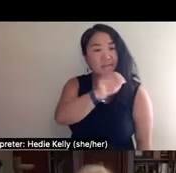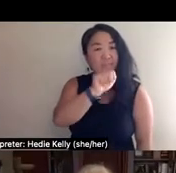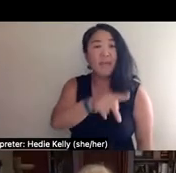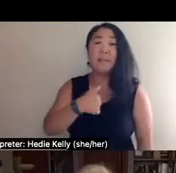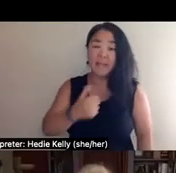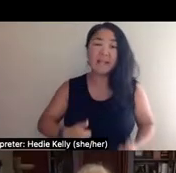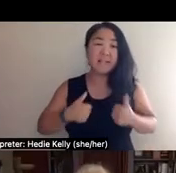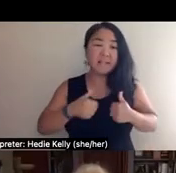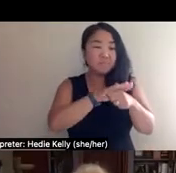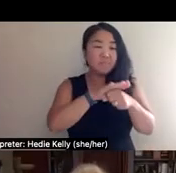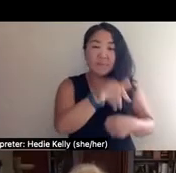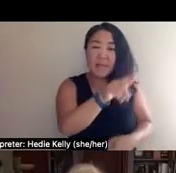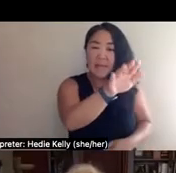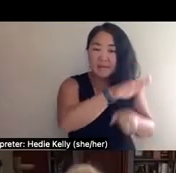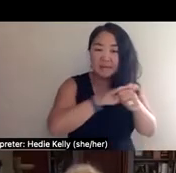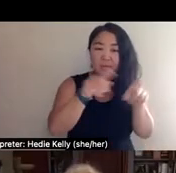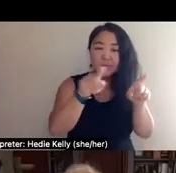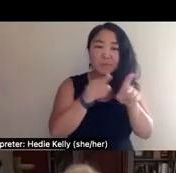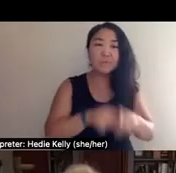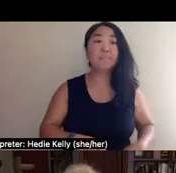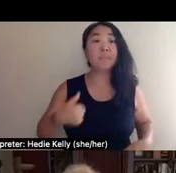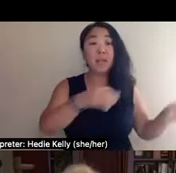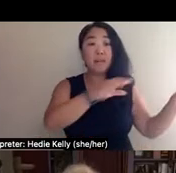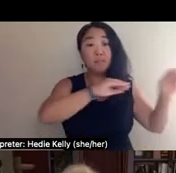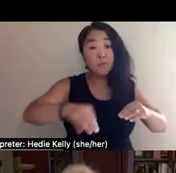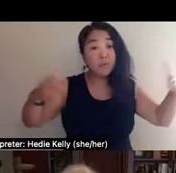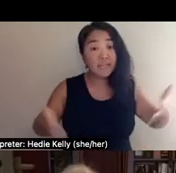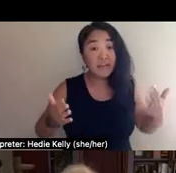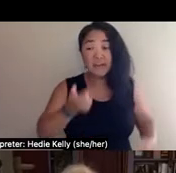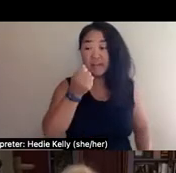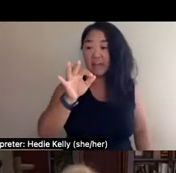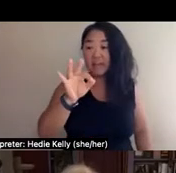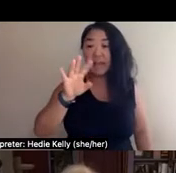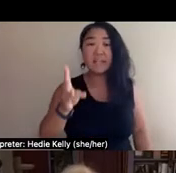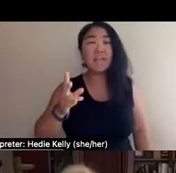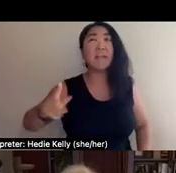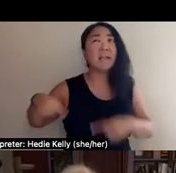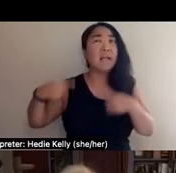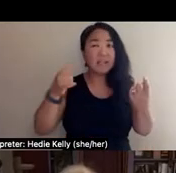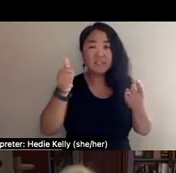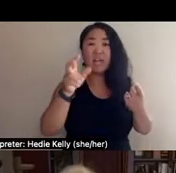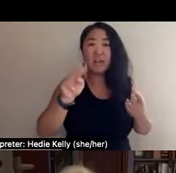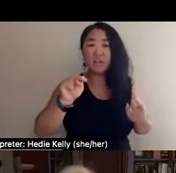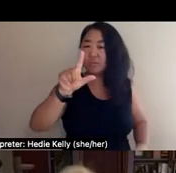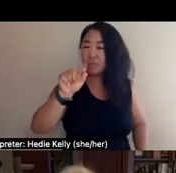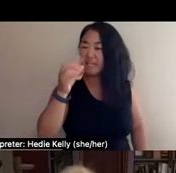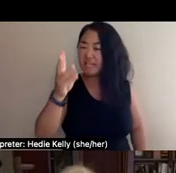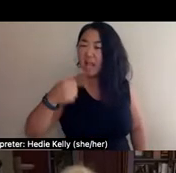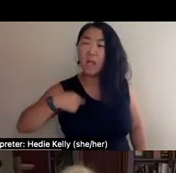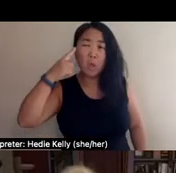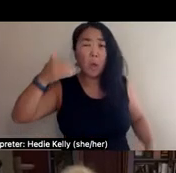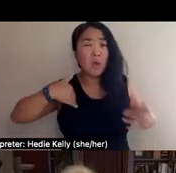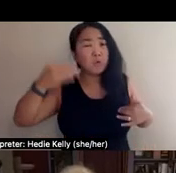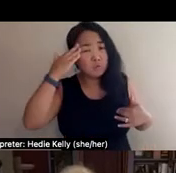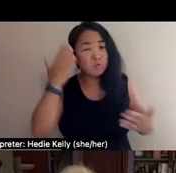here. I moved to Philly in 97, and up until January 2016, I thought I knew Philly pretty well. I'd lived here for a